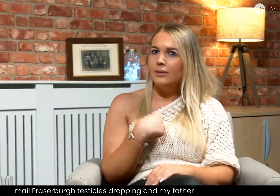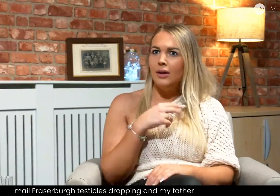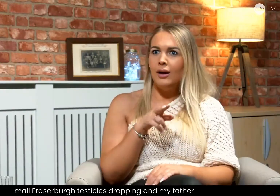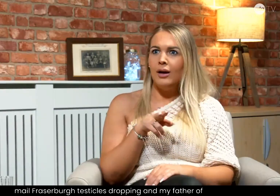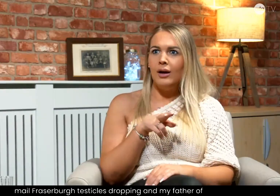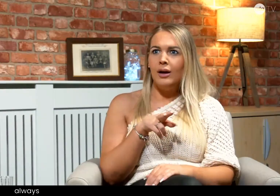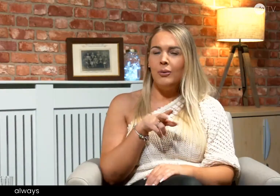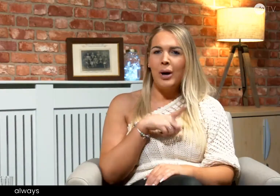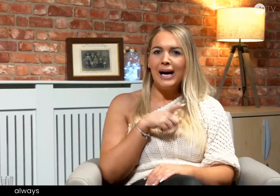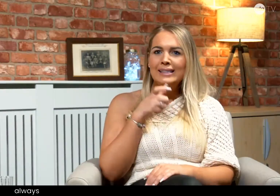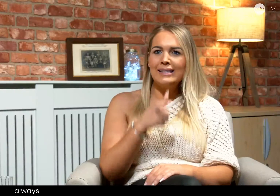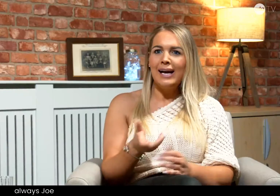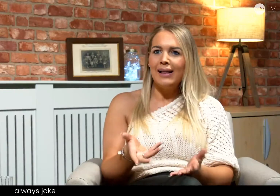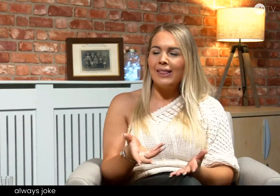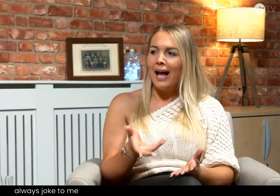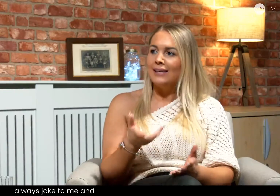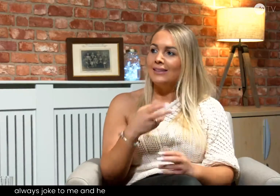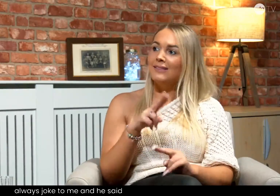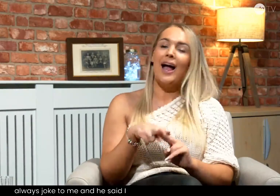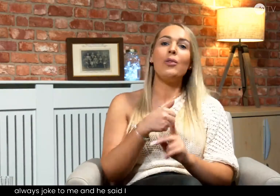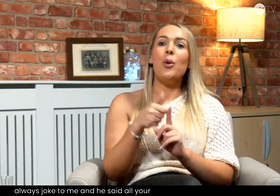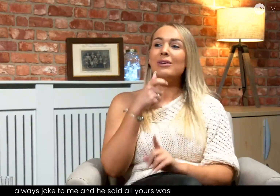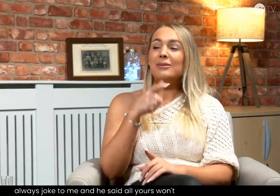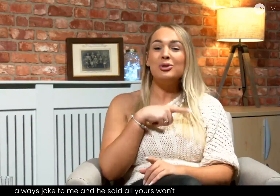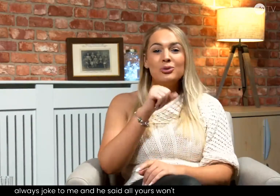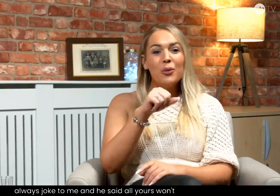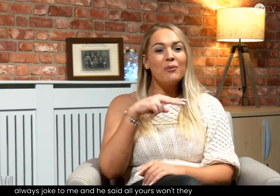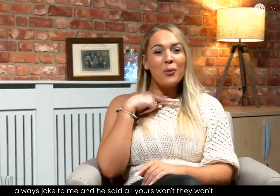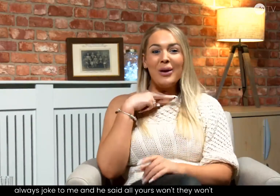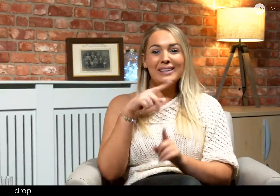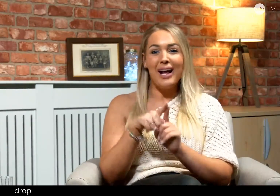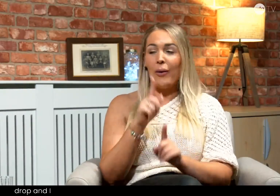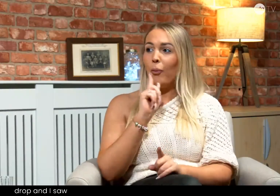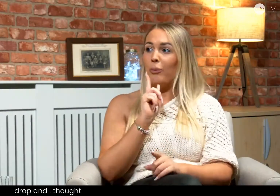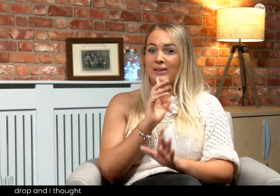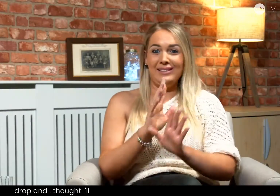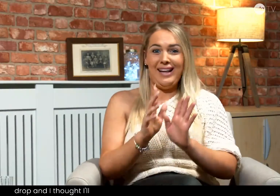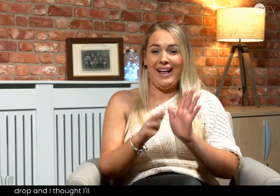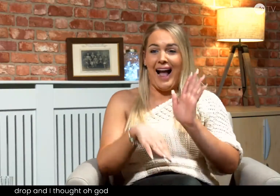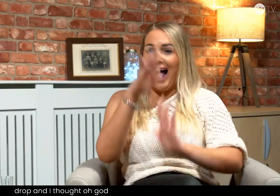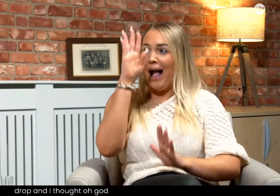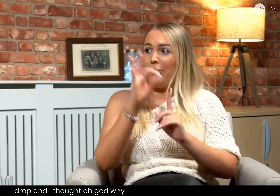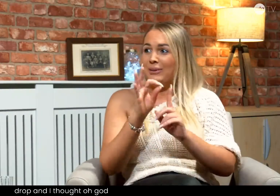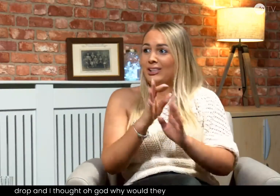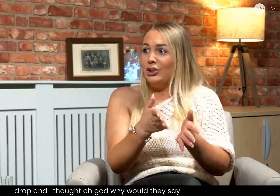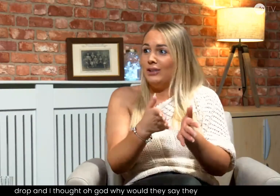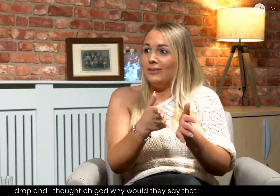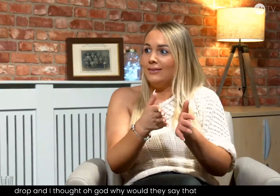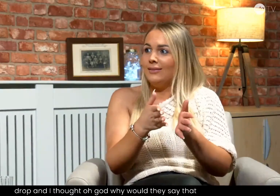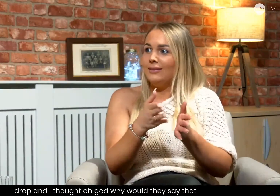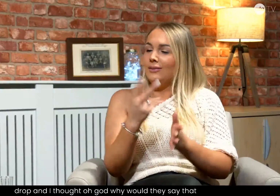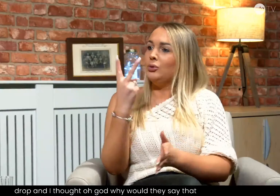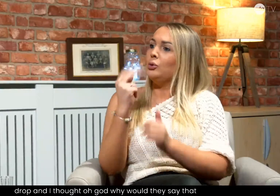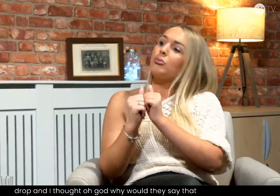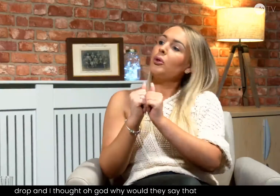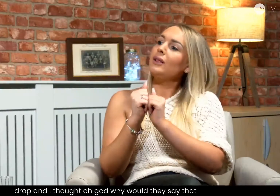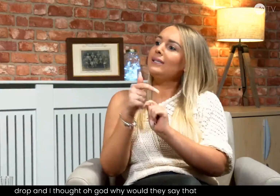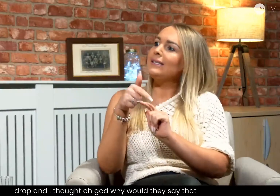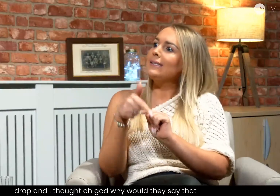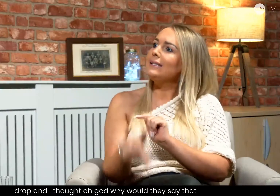me and he said, oh, yours won't, they won't drop. And I thought, oh God, why would they say that? You know, and I wanted to be a